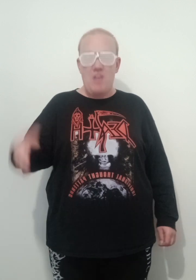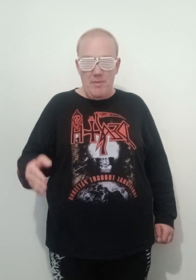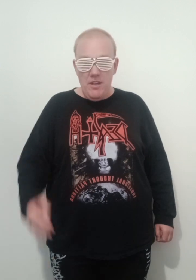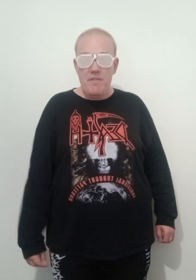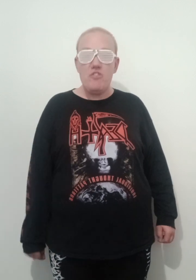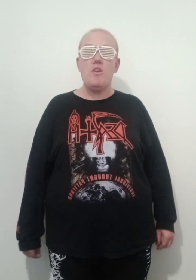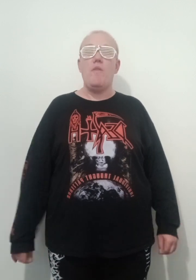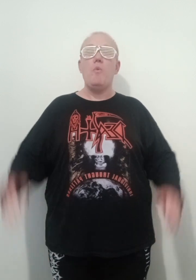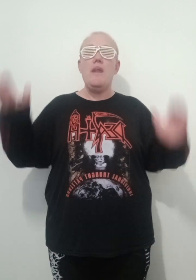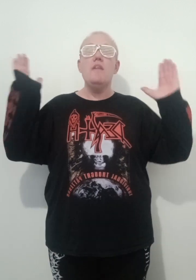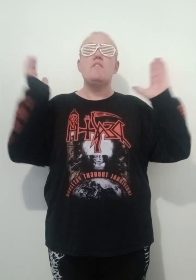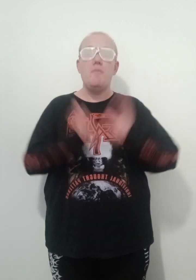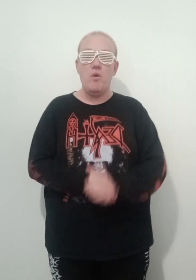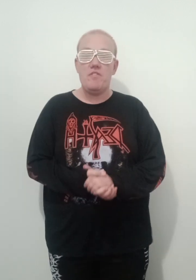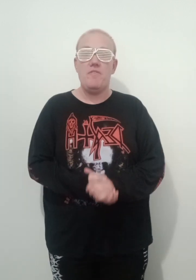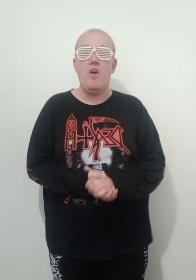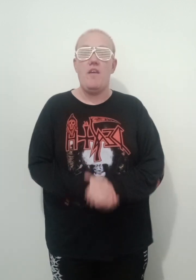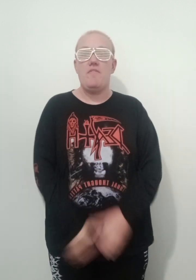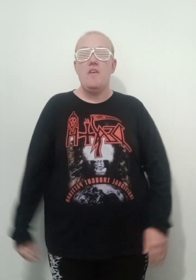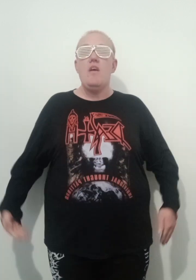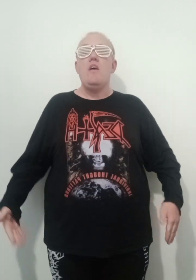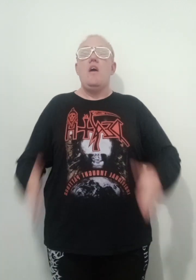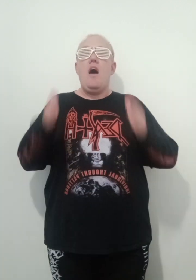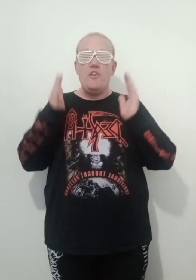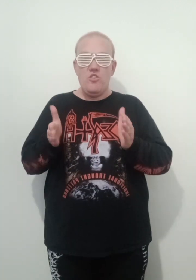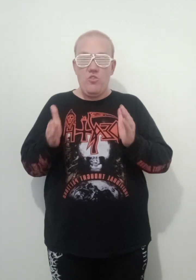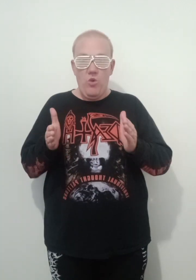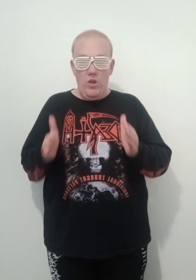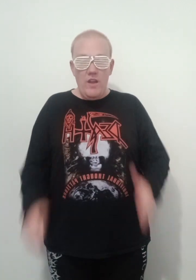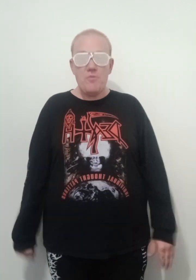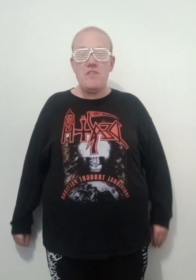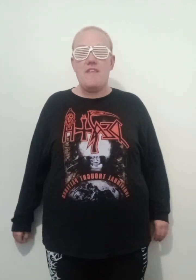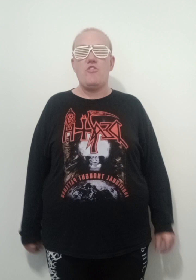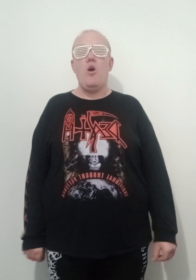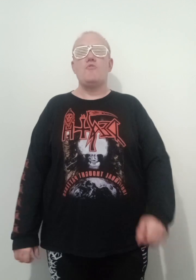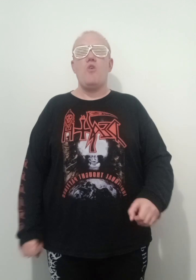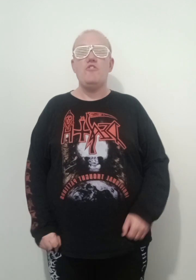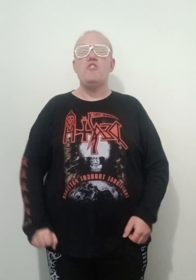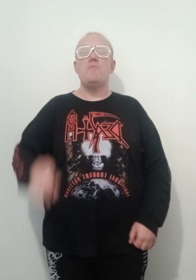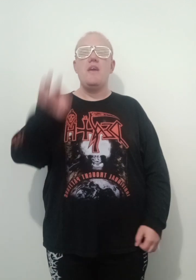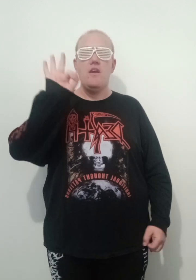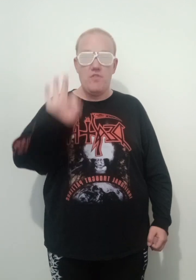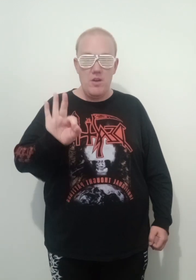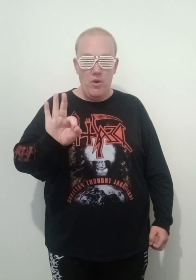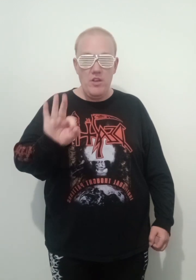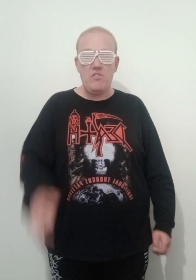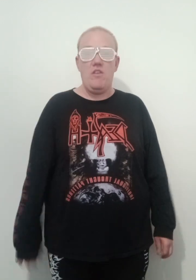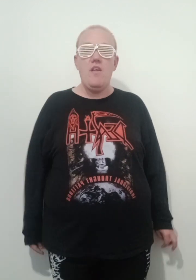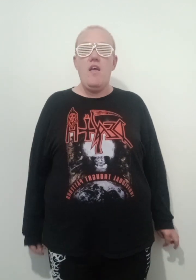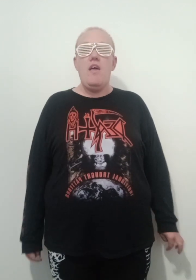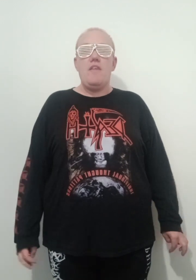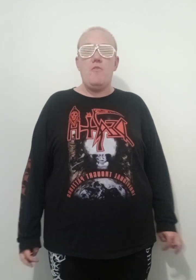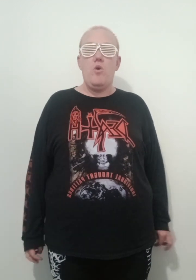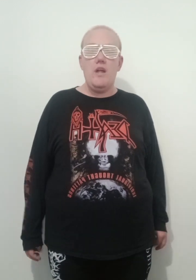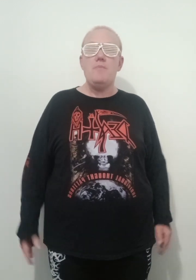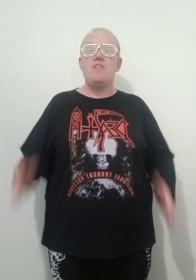stamina, eventually got the win, 10 points to 5. Unusual scorelines, because at the time tries used to be 3 points, therefore Glebe's 10